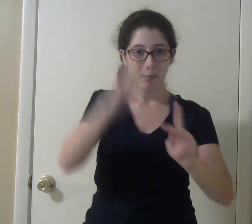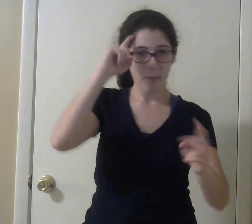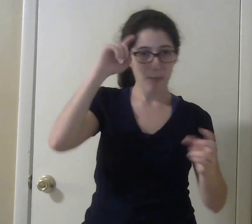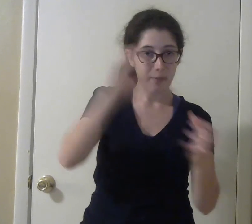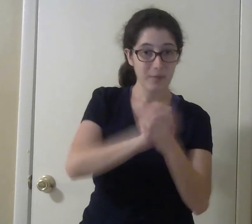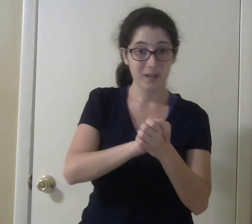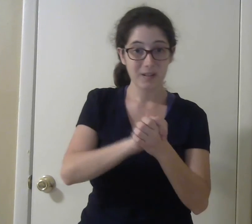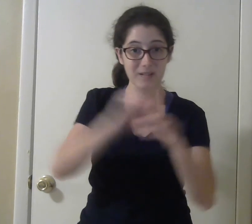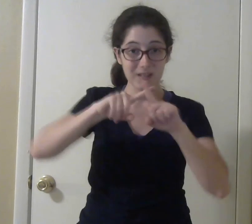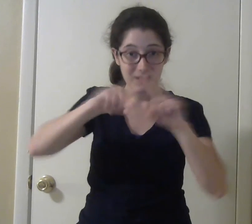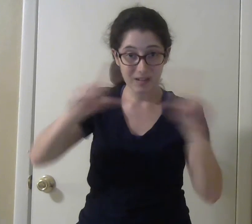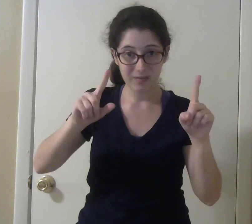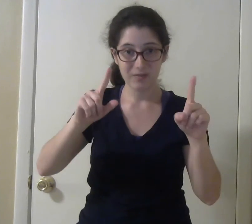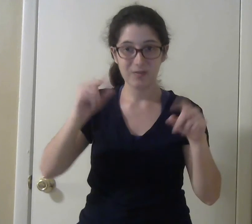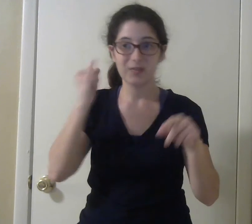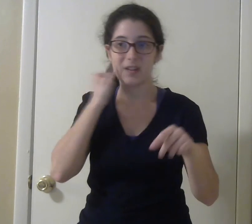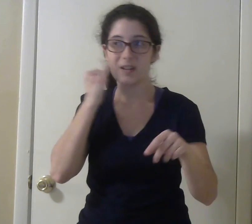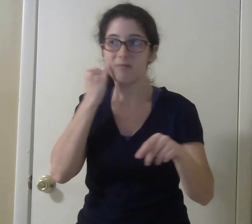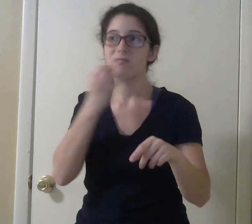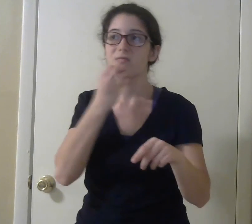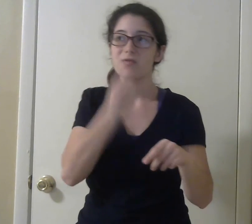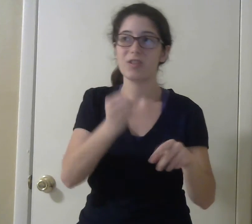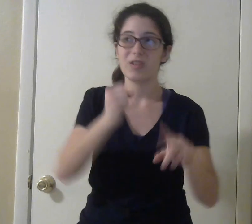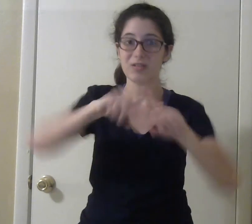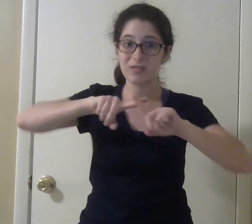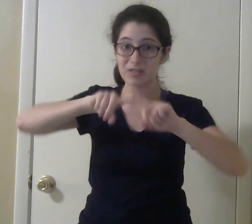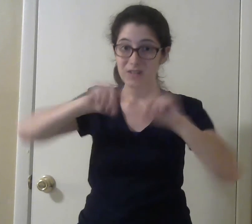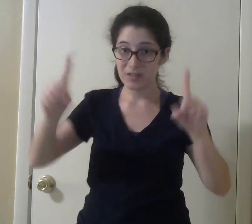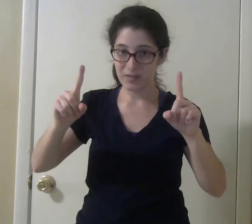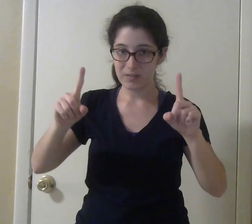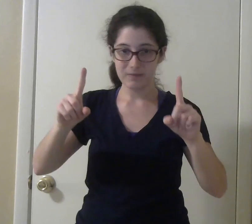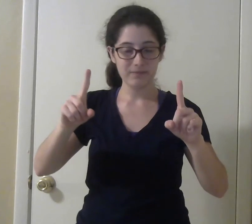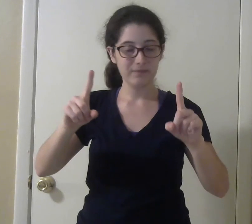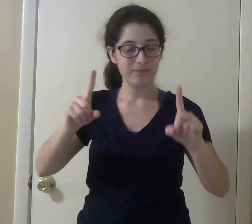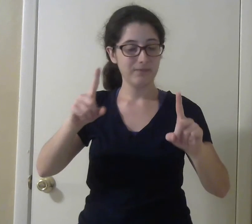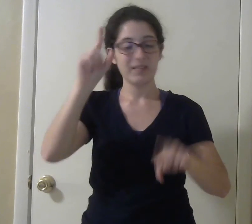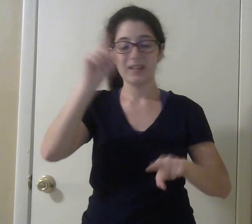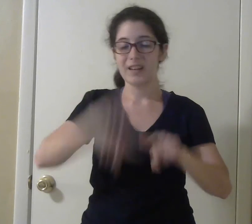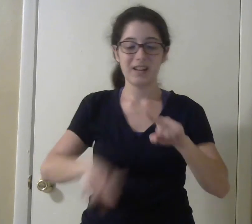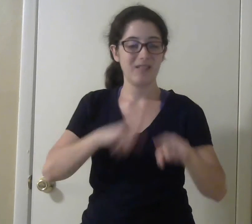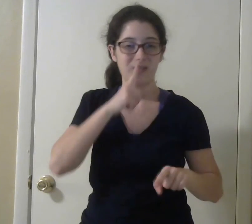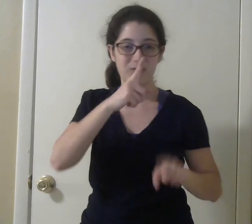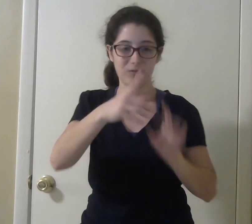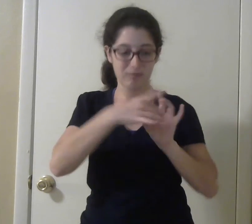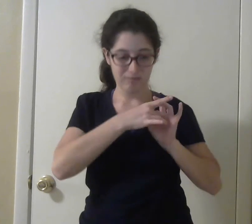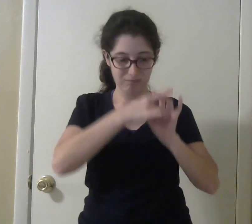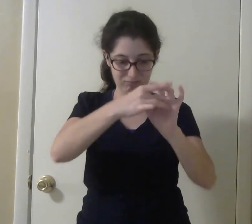supreme treasures. One Christ and another something in creation. There's a